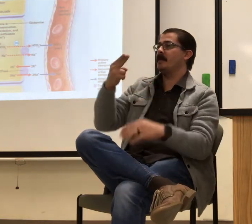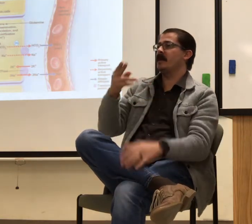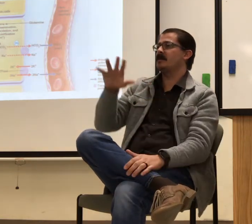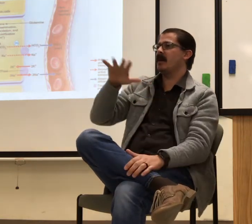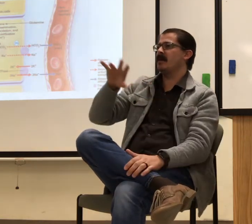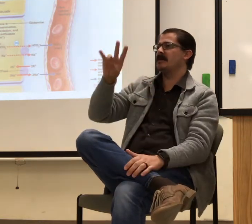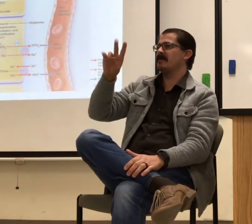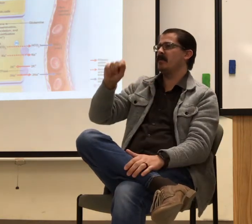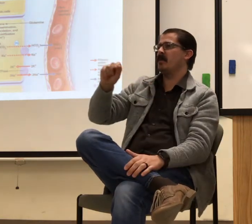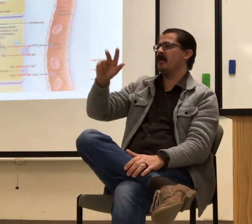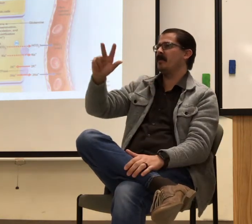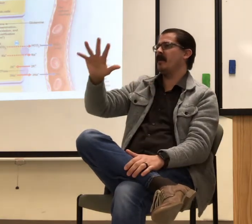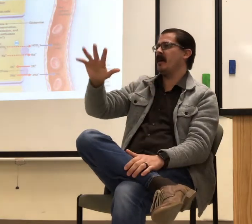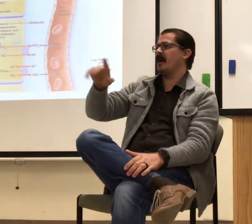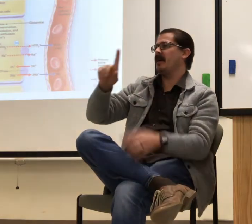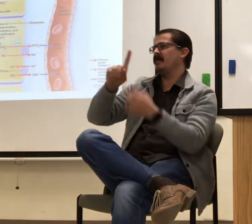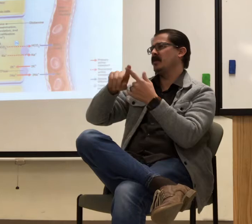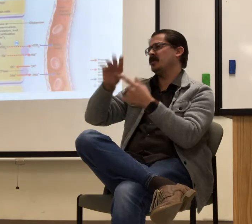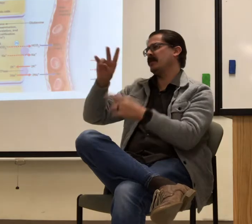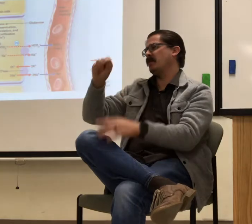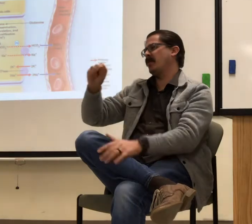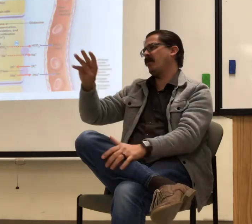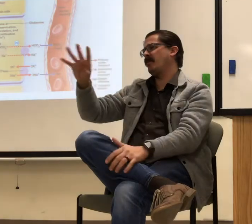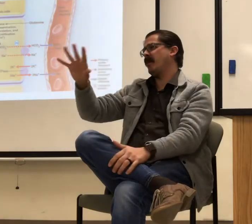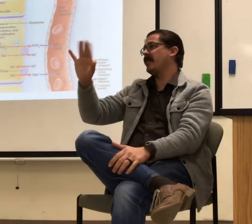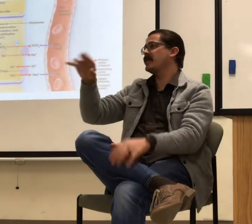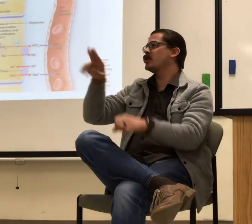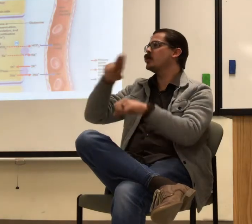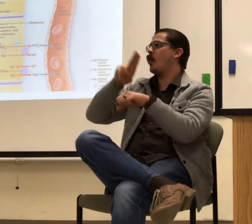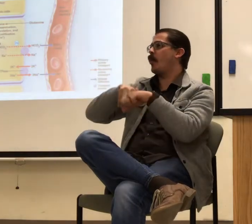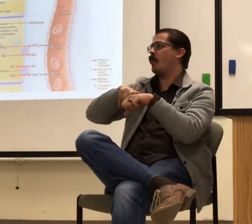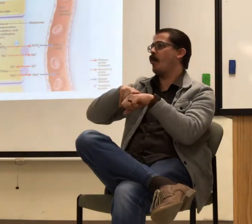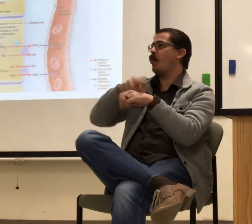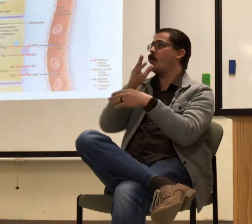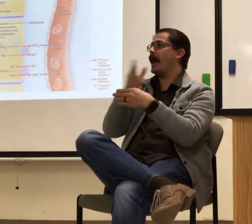7.35 to 7.45. That's the normal range that needs to be